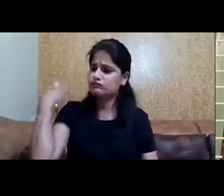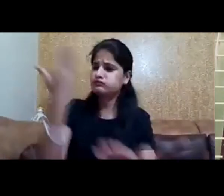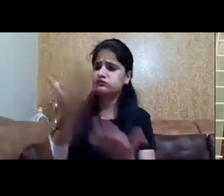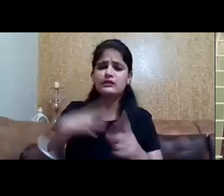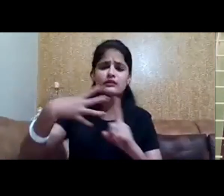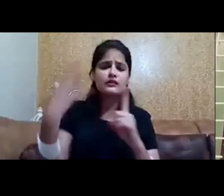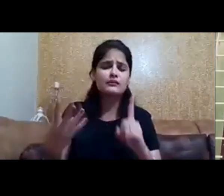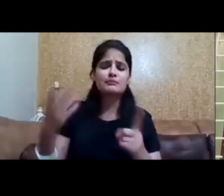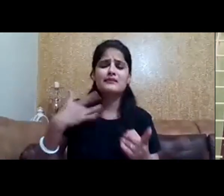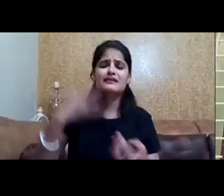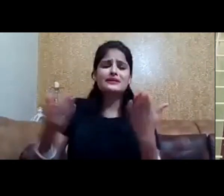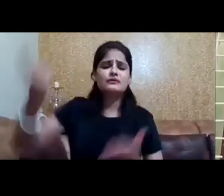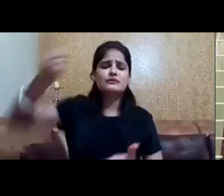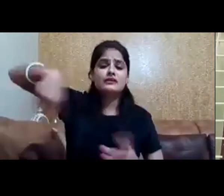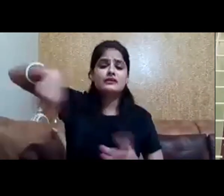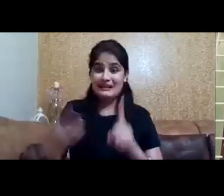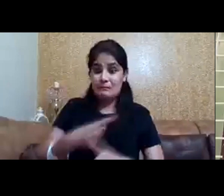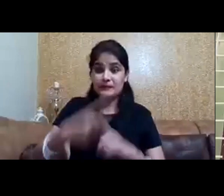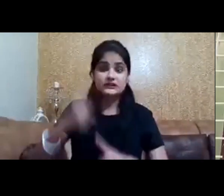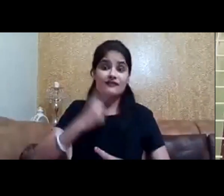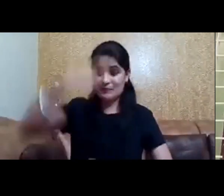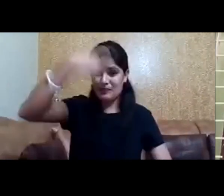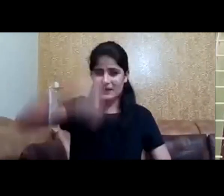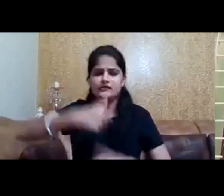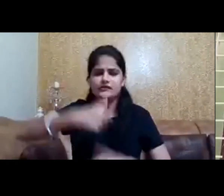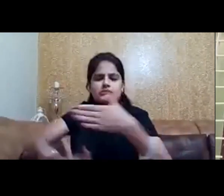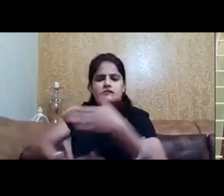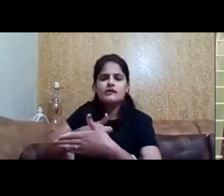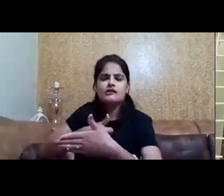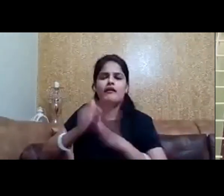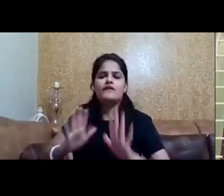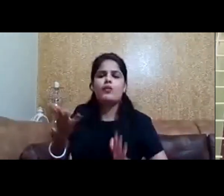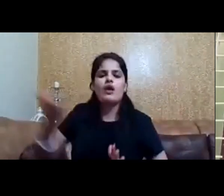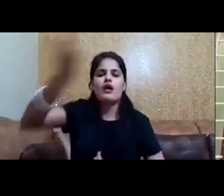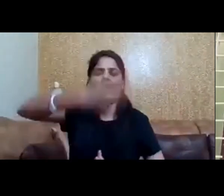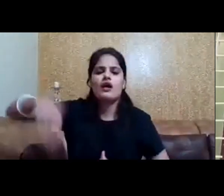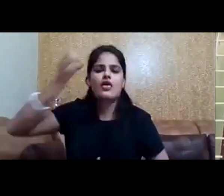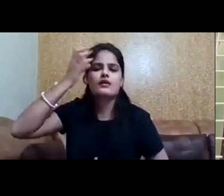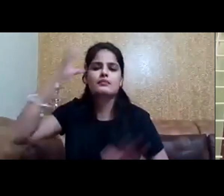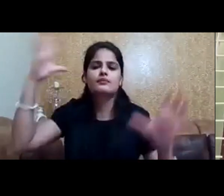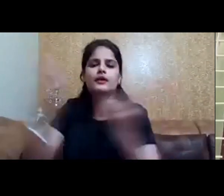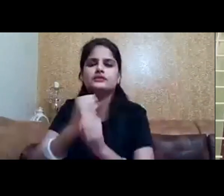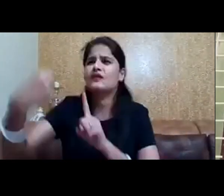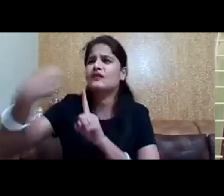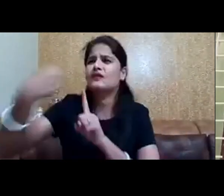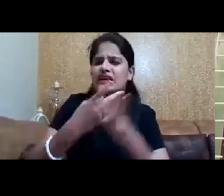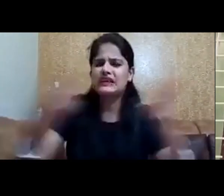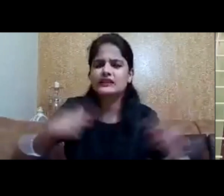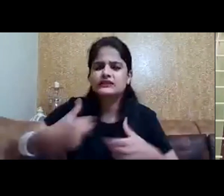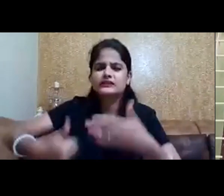Wow, waving hands. And I also feel like, maybe in the Pride community, the Pride sector, a lot of deaf people were